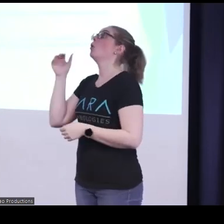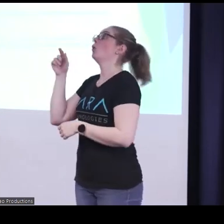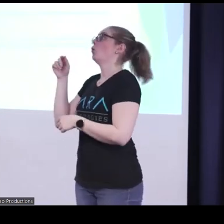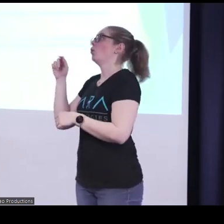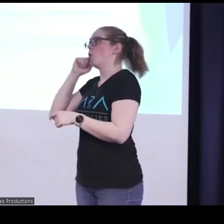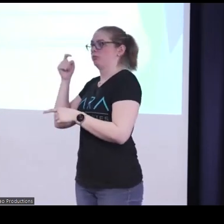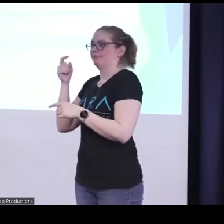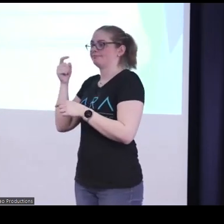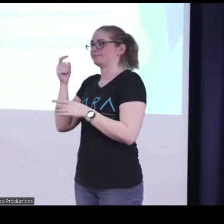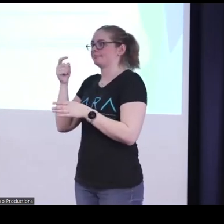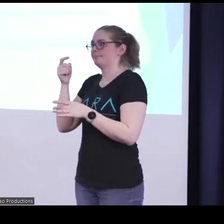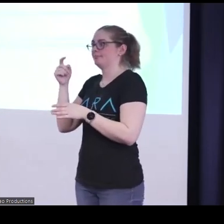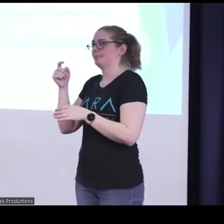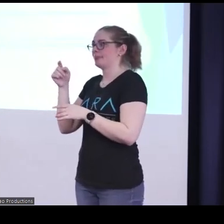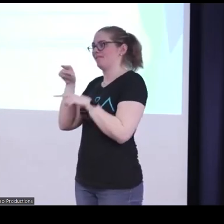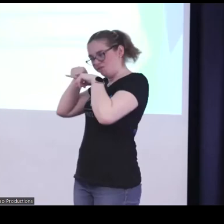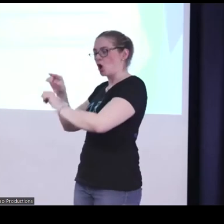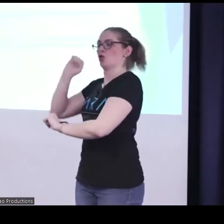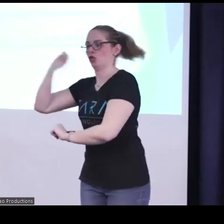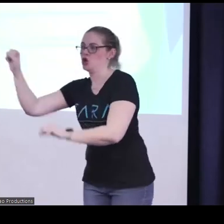be liaising with.